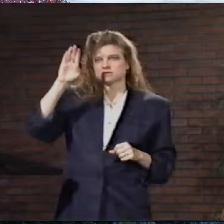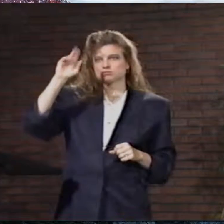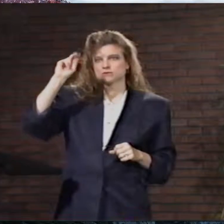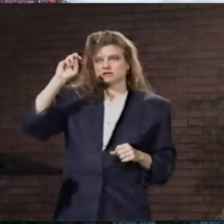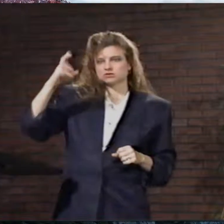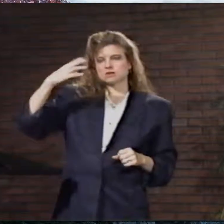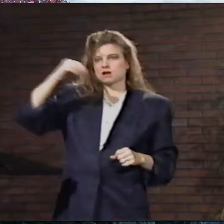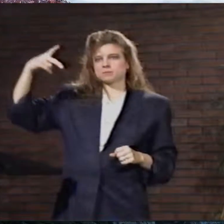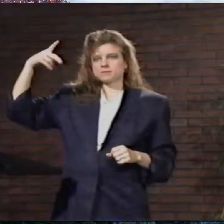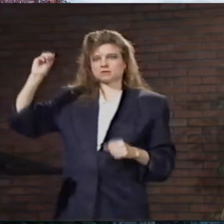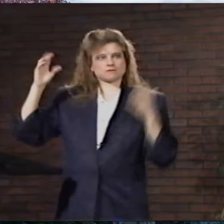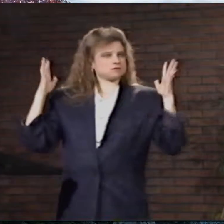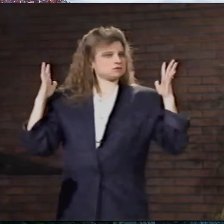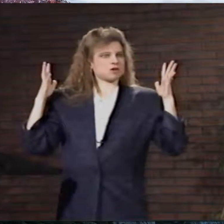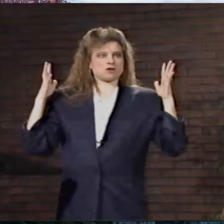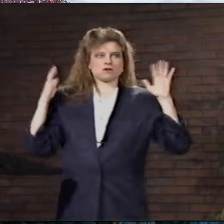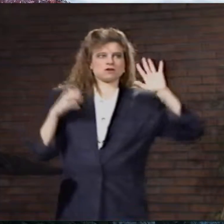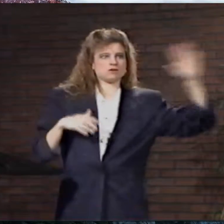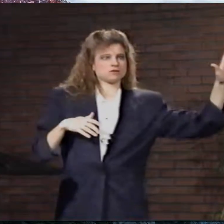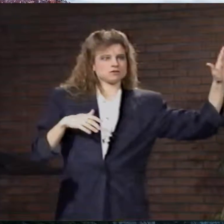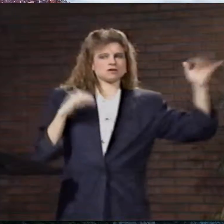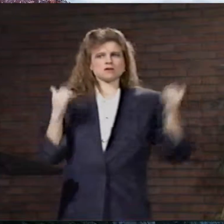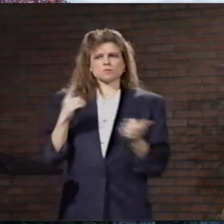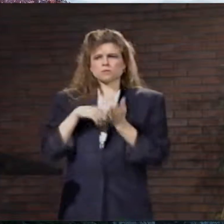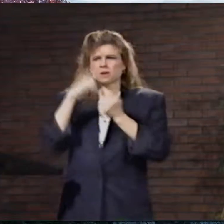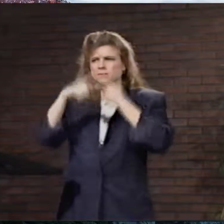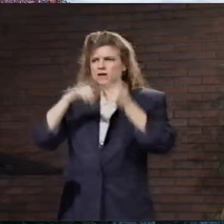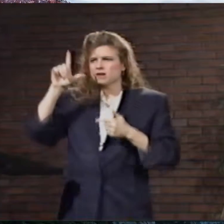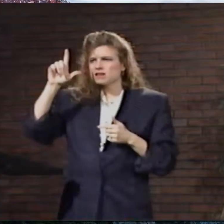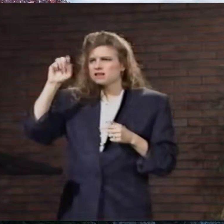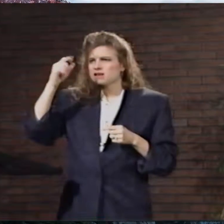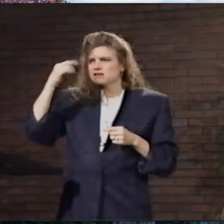the federal law covers